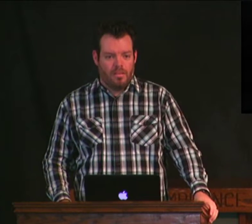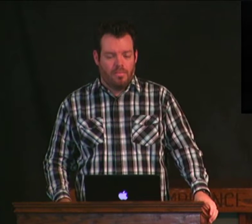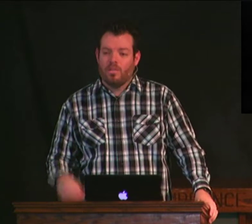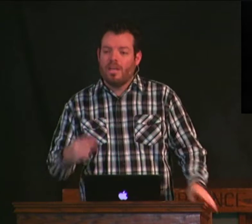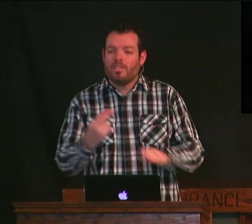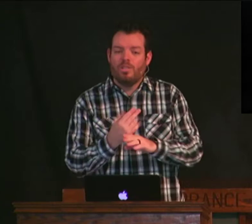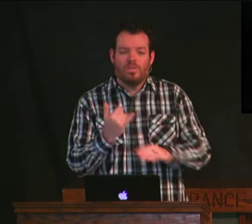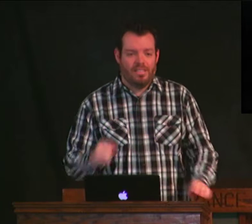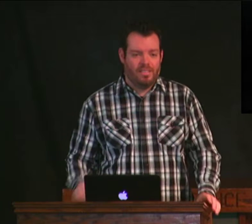But you have to use them.